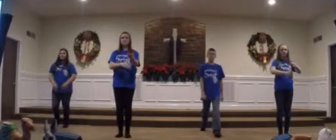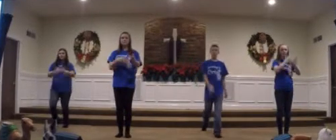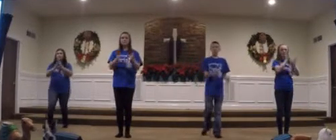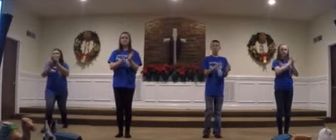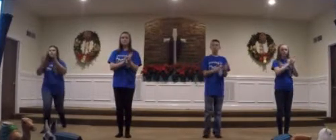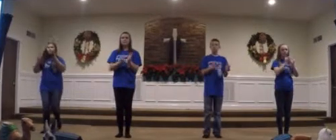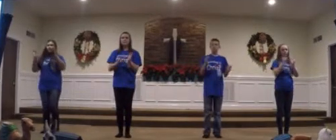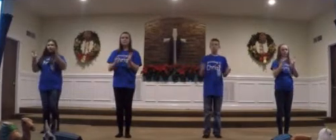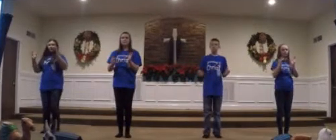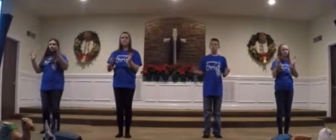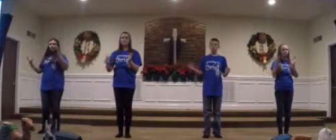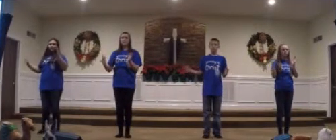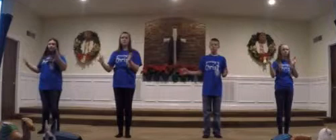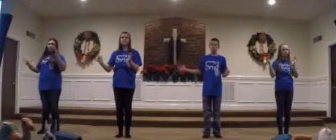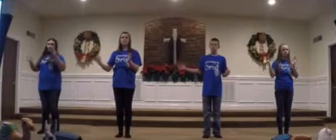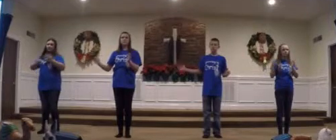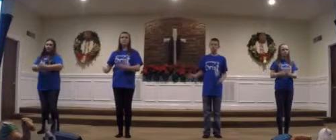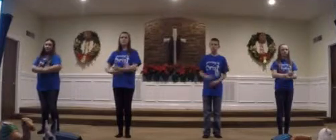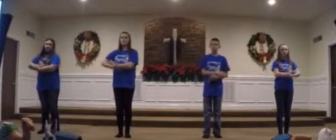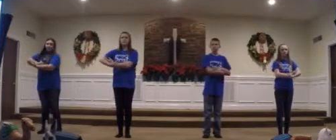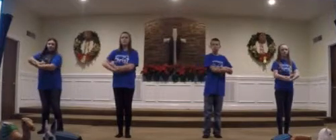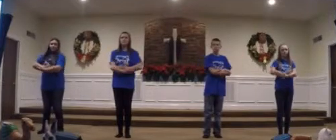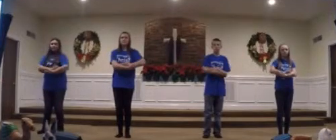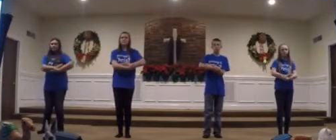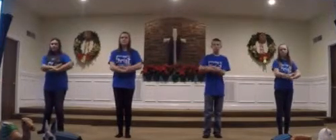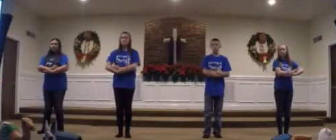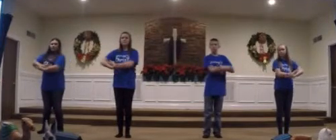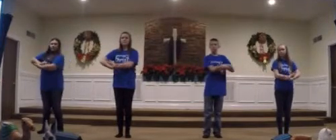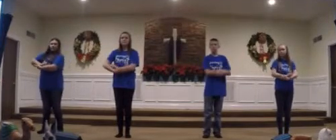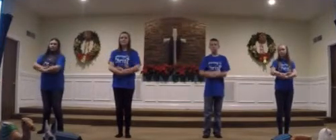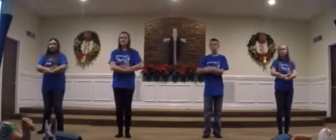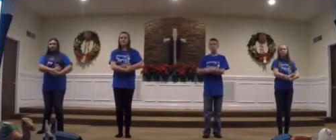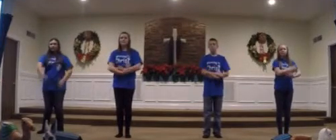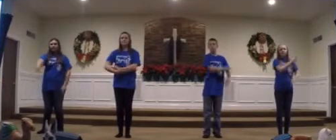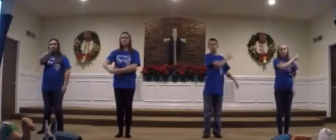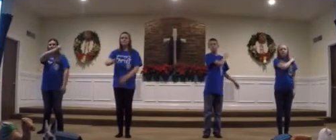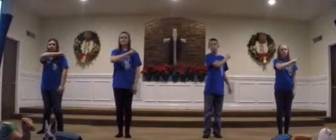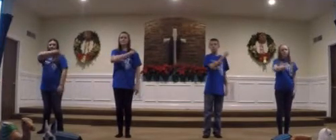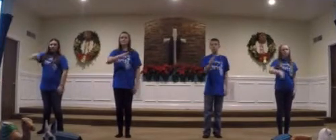Glory to the newborn King